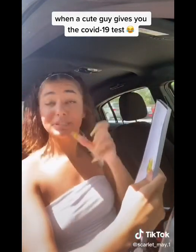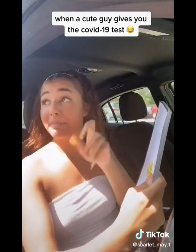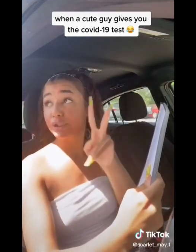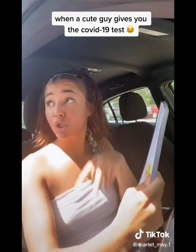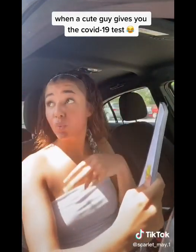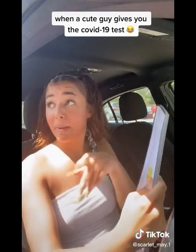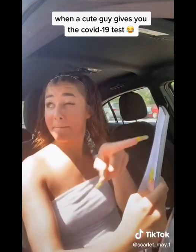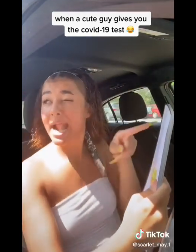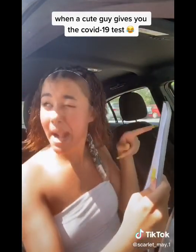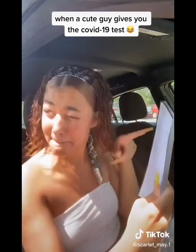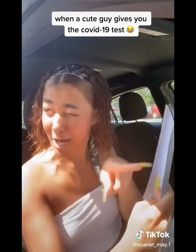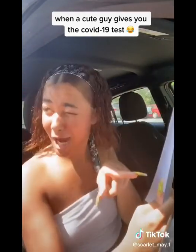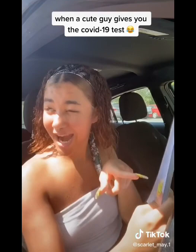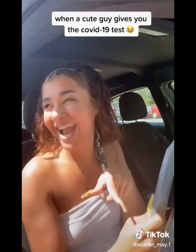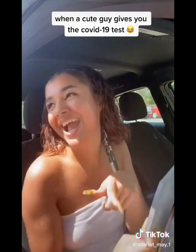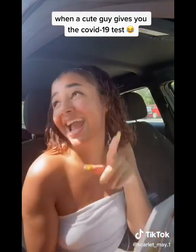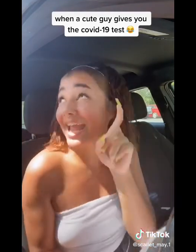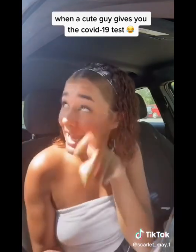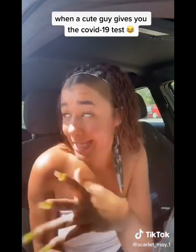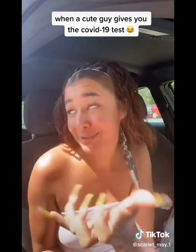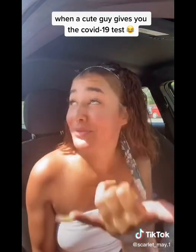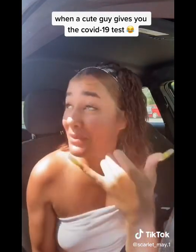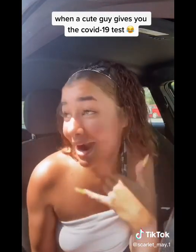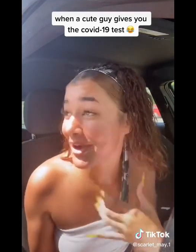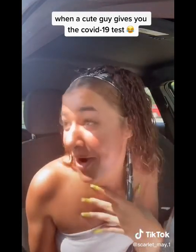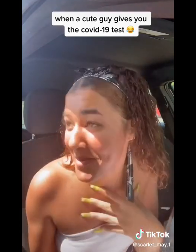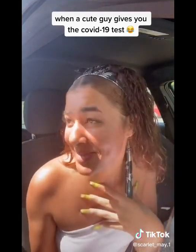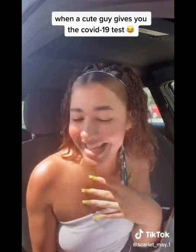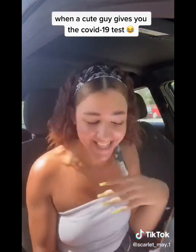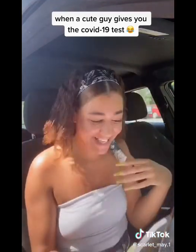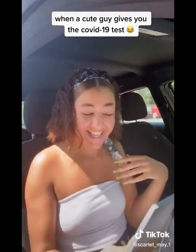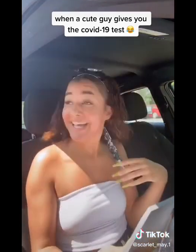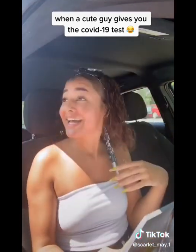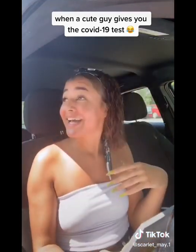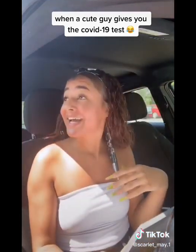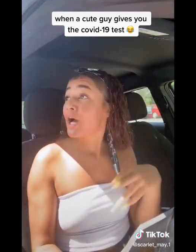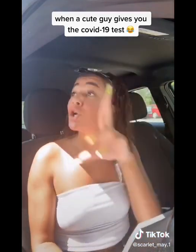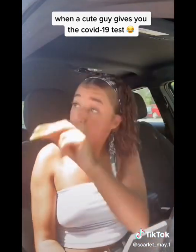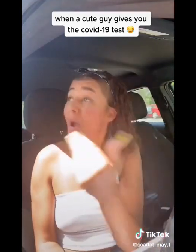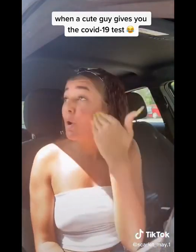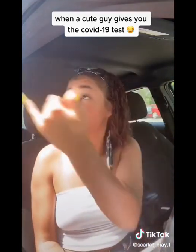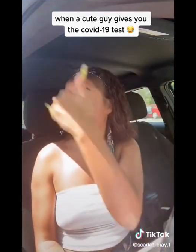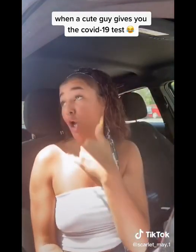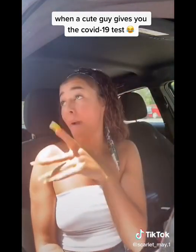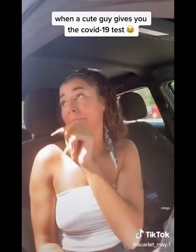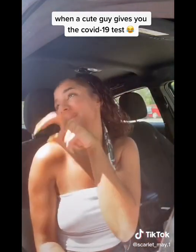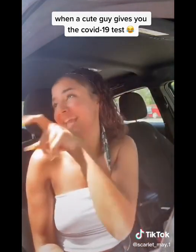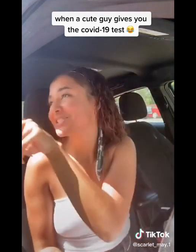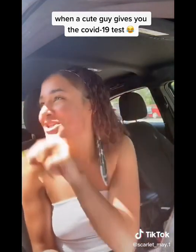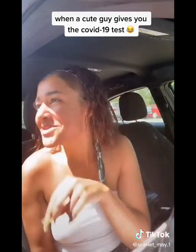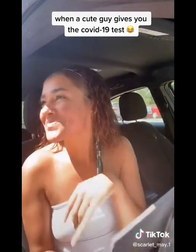you can read my number in case you want to call me. No, I know they're going to call me, but in case you do,